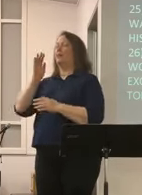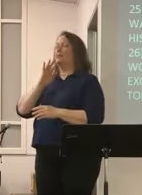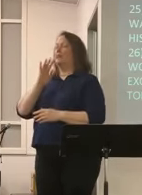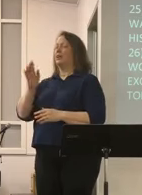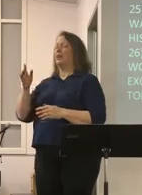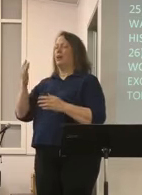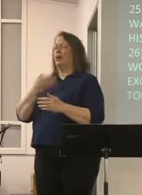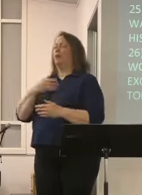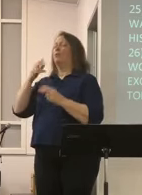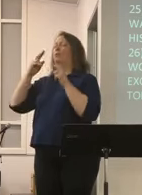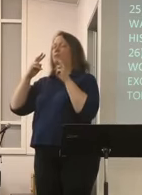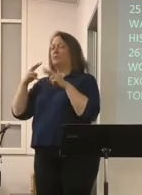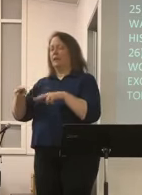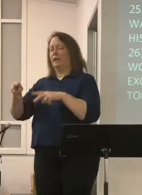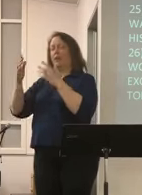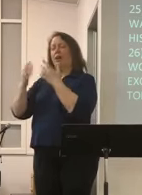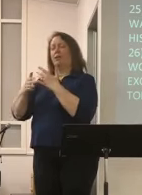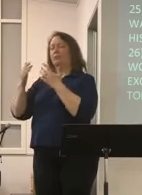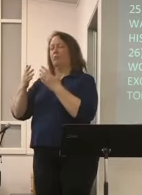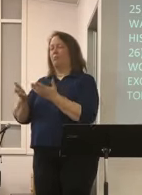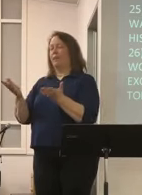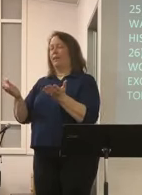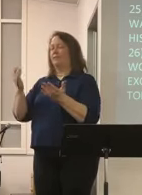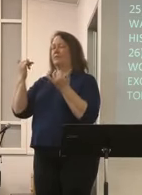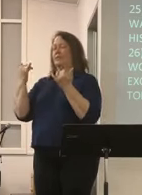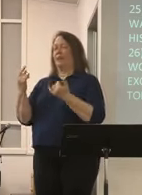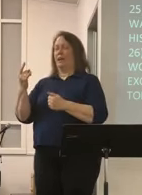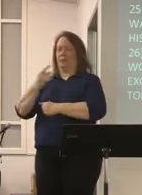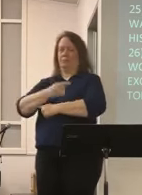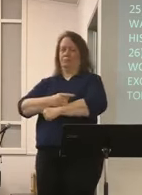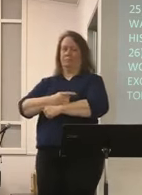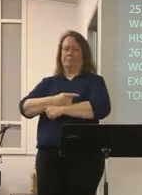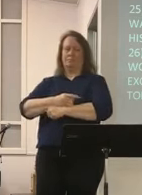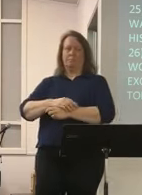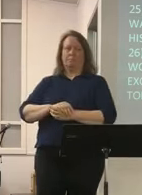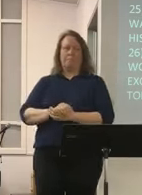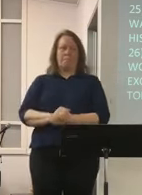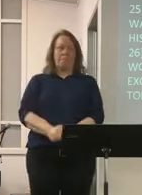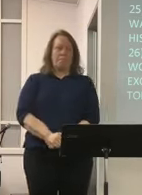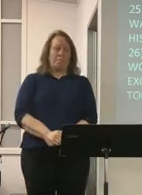seen amazing things today. Now,